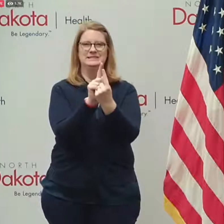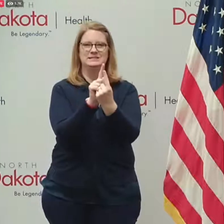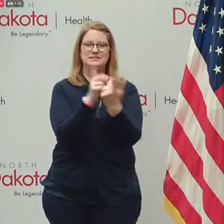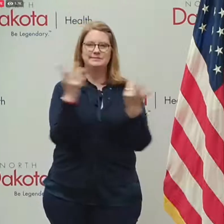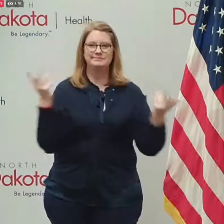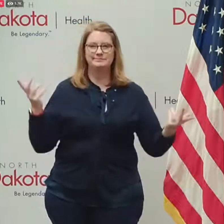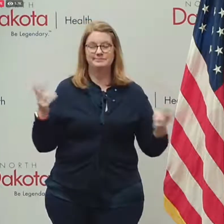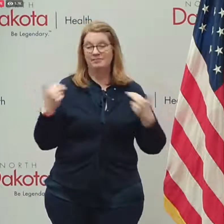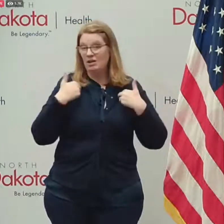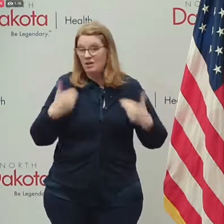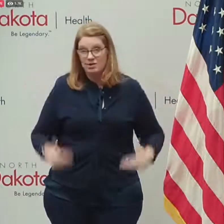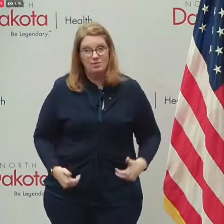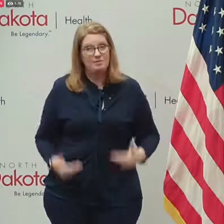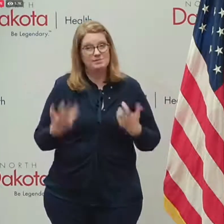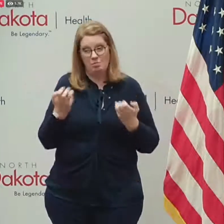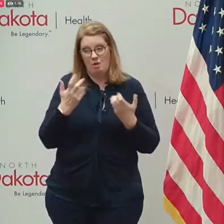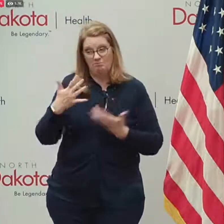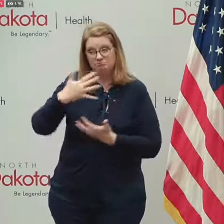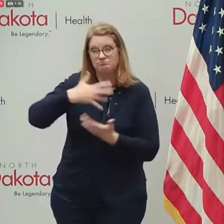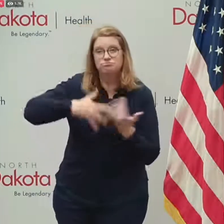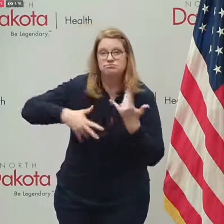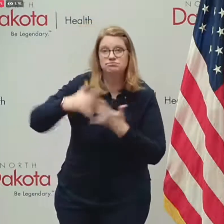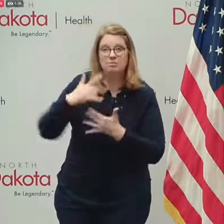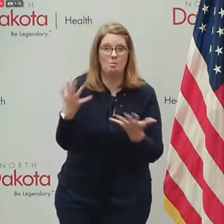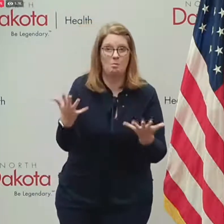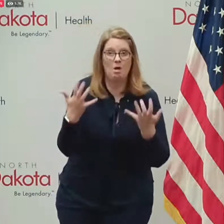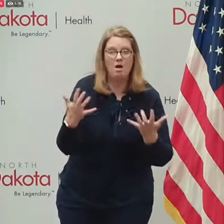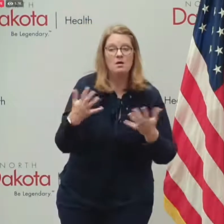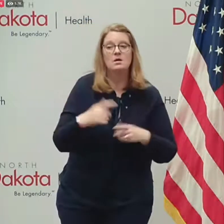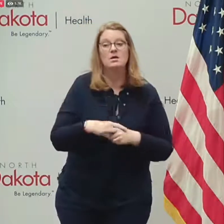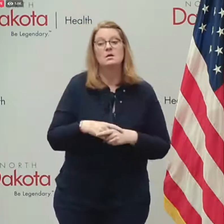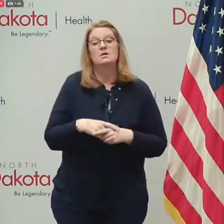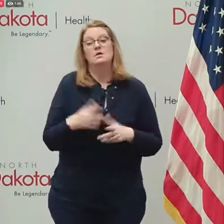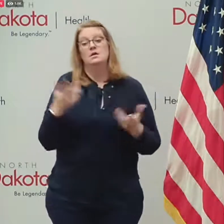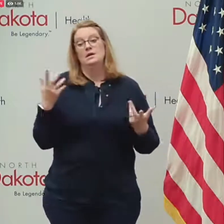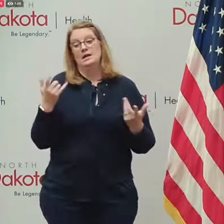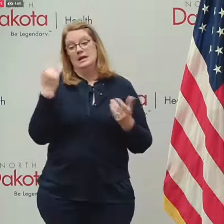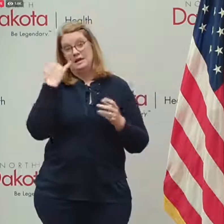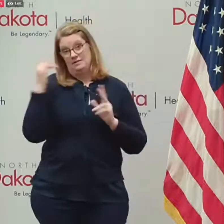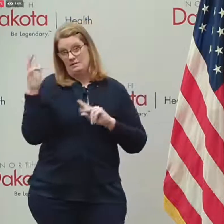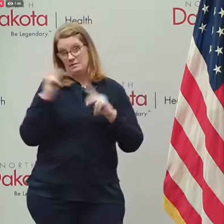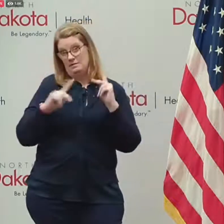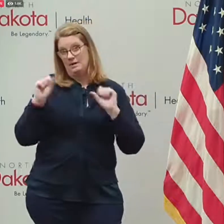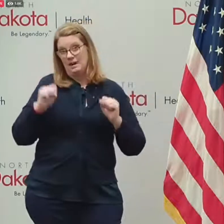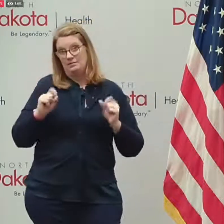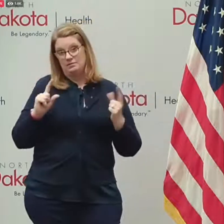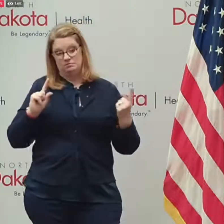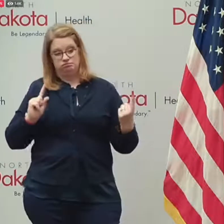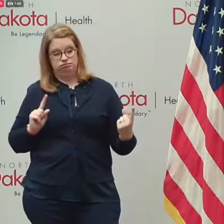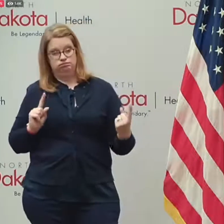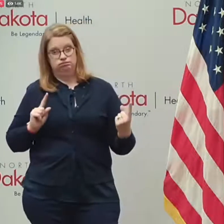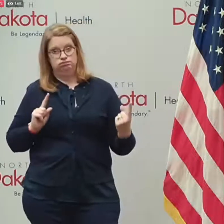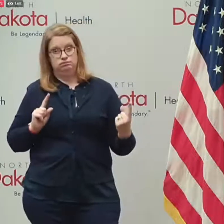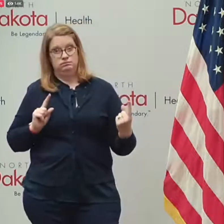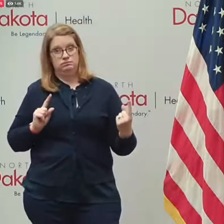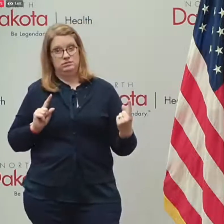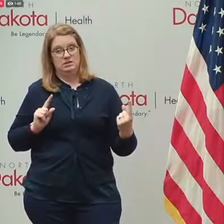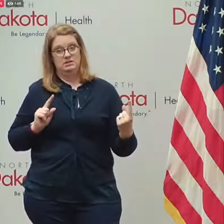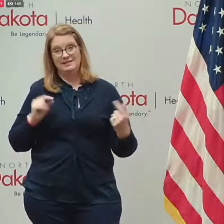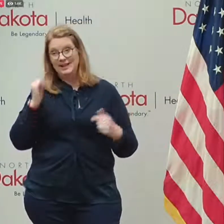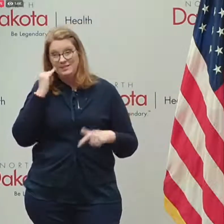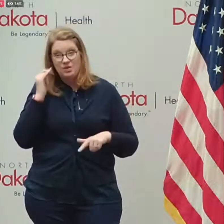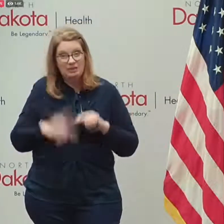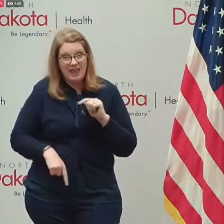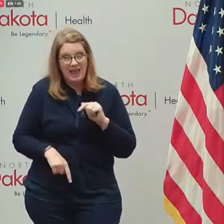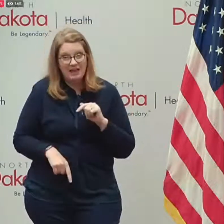Humans want to be around each other, but so if we've got people that are able to stay their distance, and if you can't, to